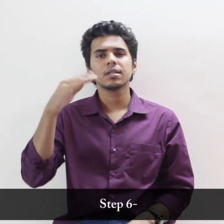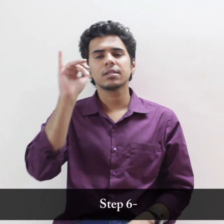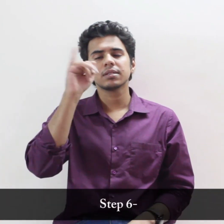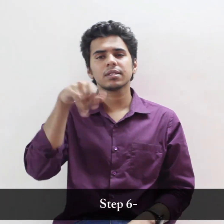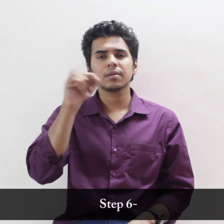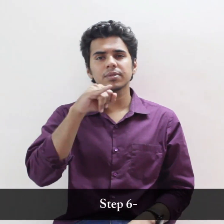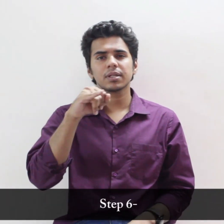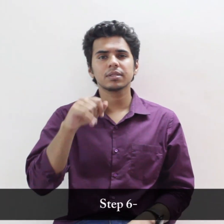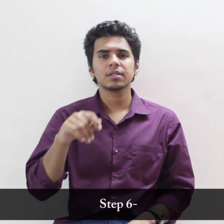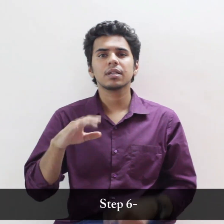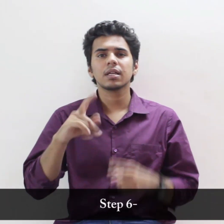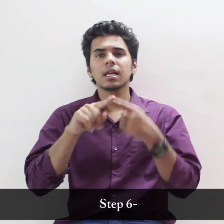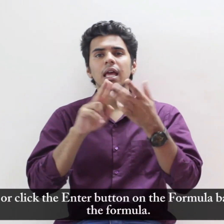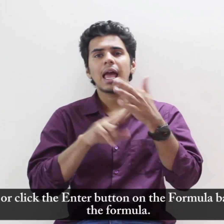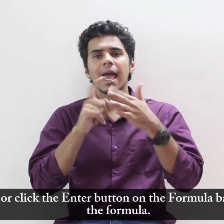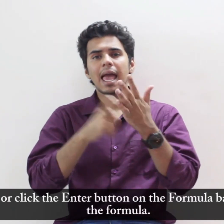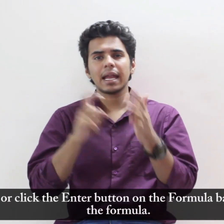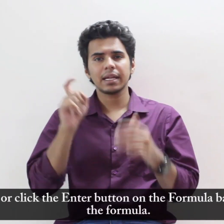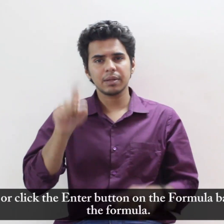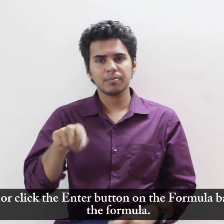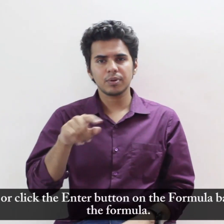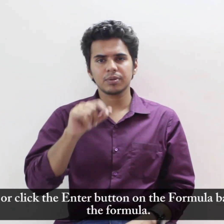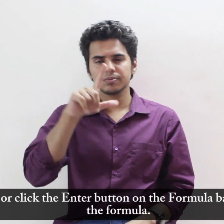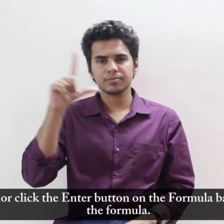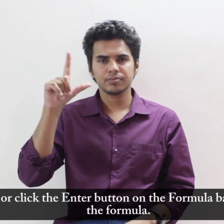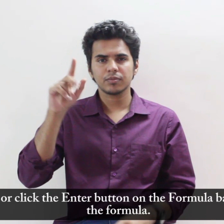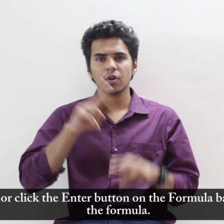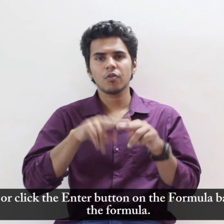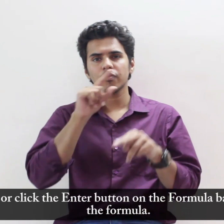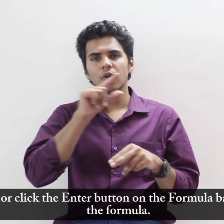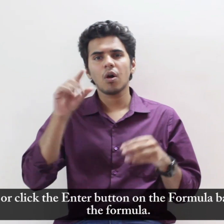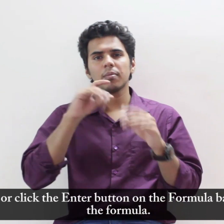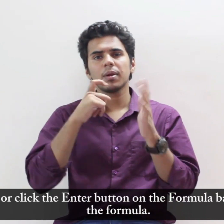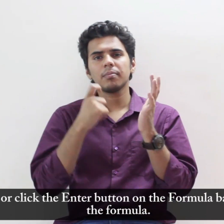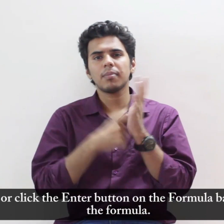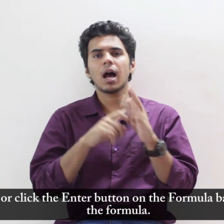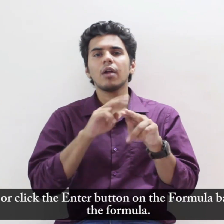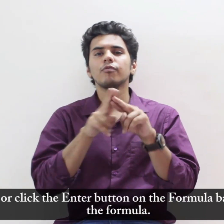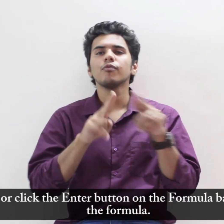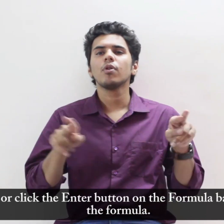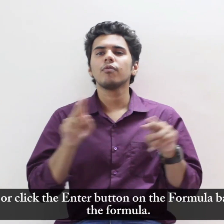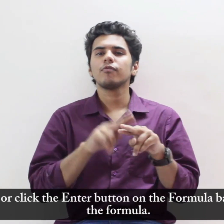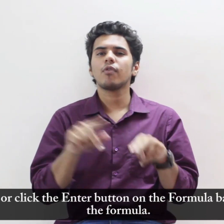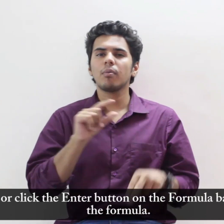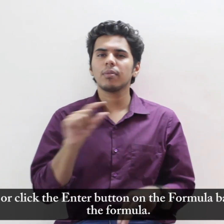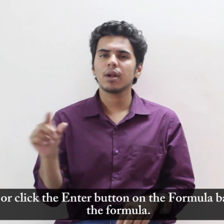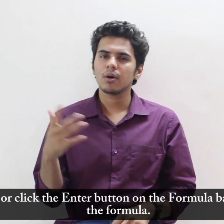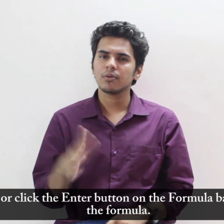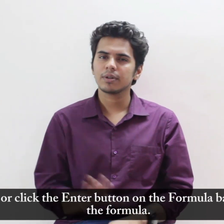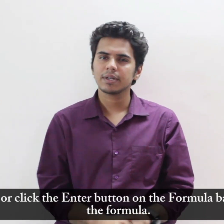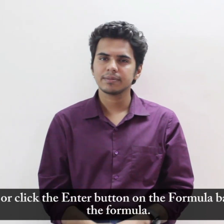example. Step 6. Press enter or click the enter button on the formula bar to complete the